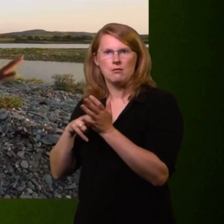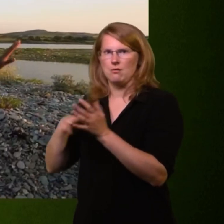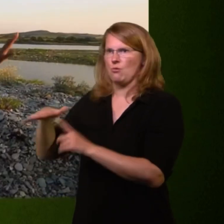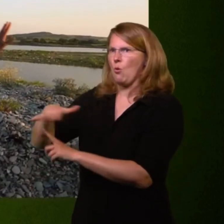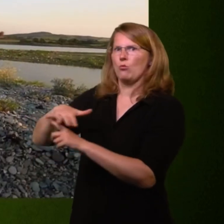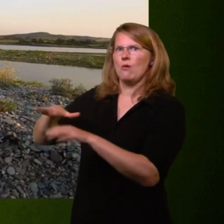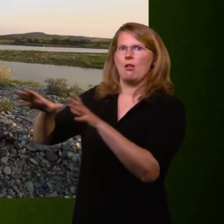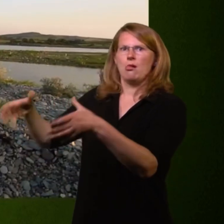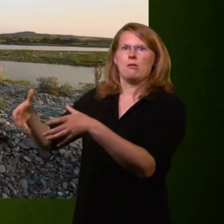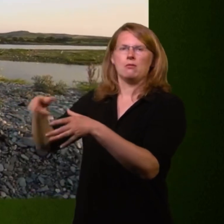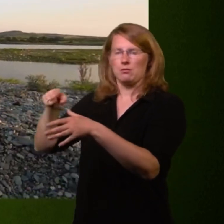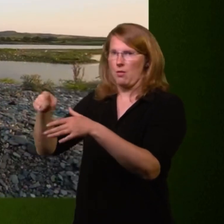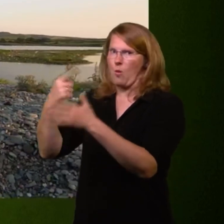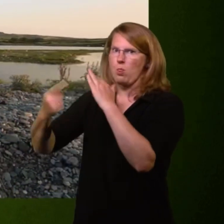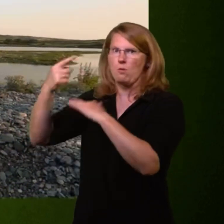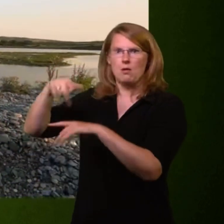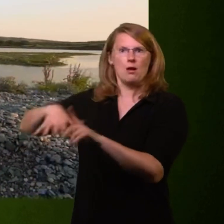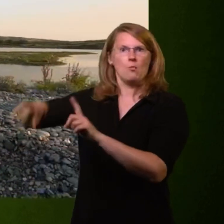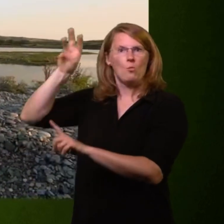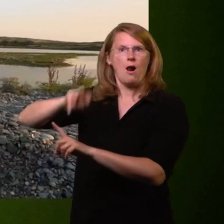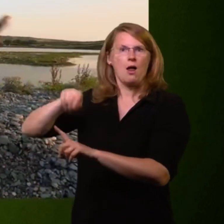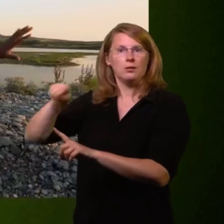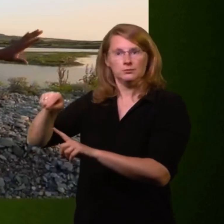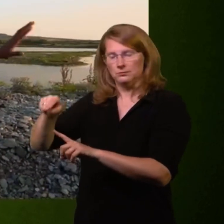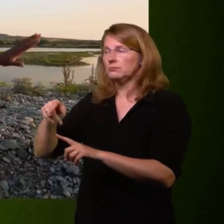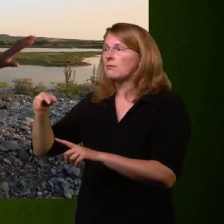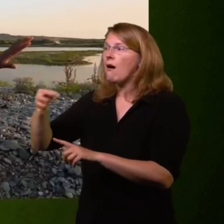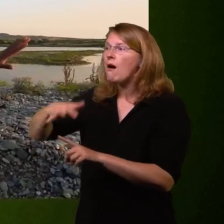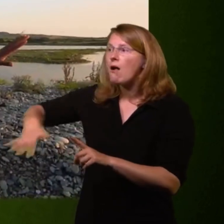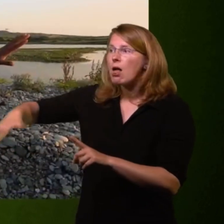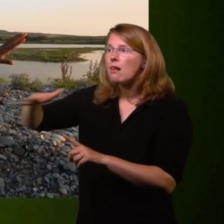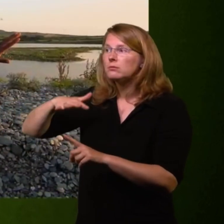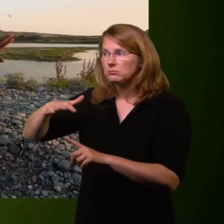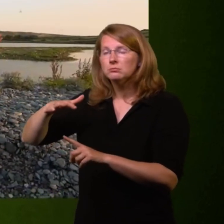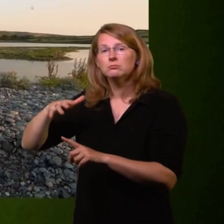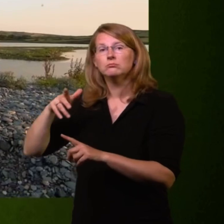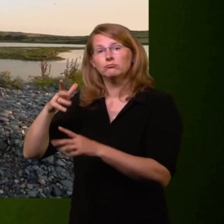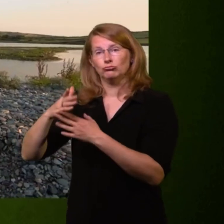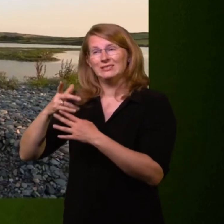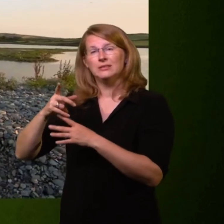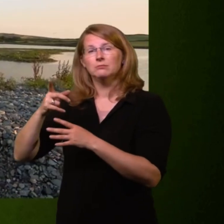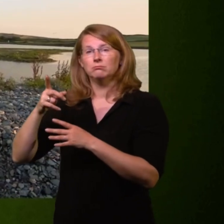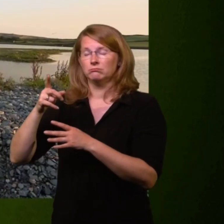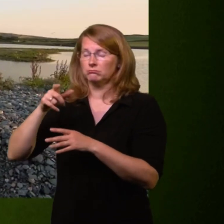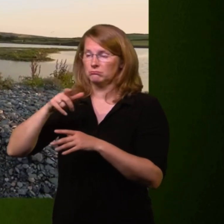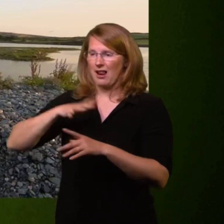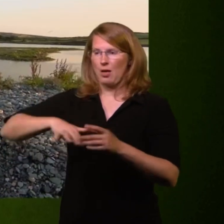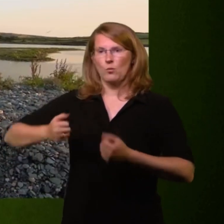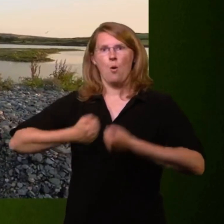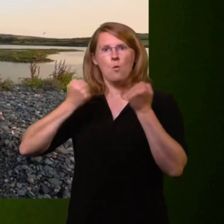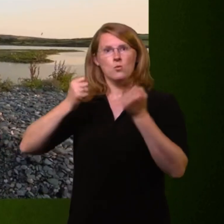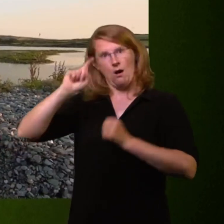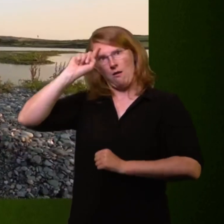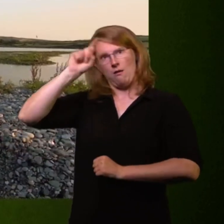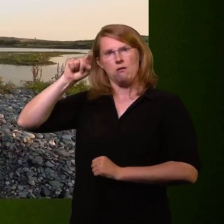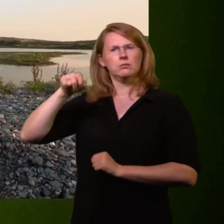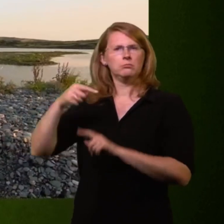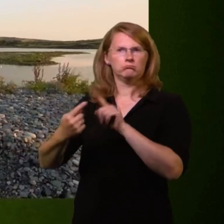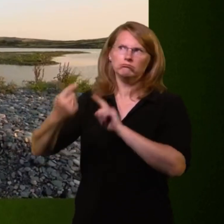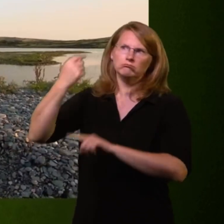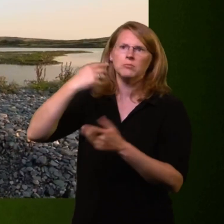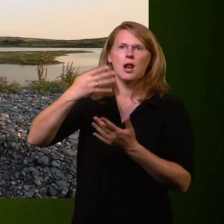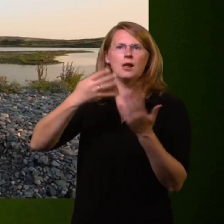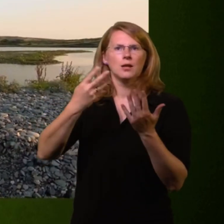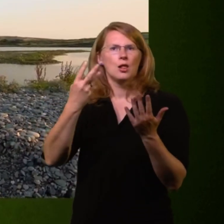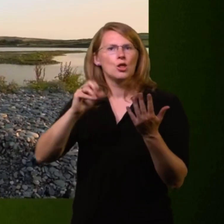Wales. Now, the island was actually created by the landowner back in the 1930s, and the terns have been coming here, being monitored here since